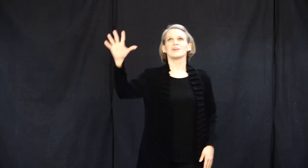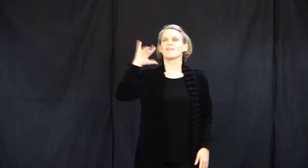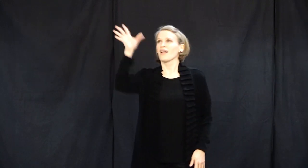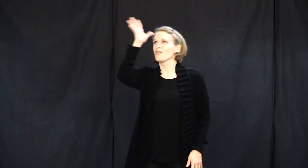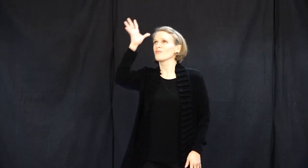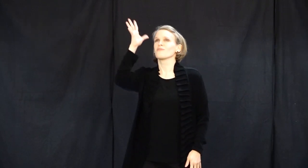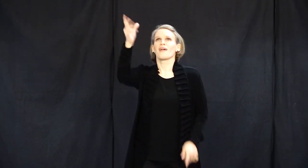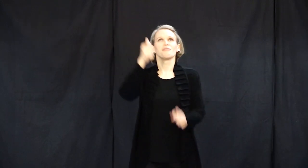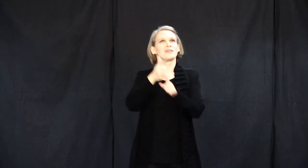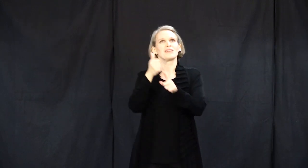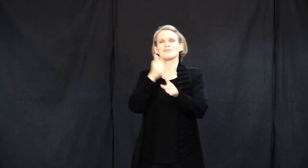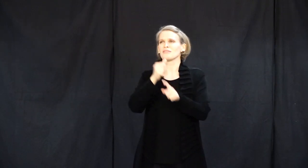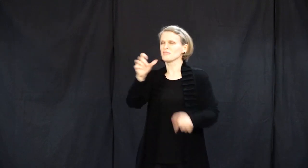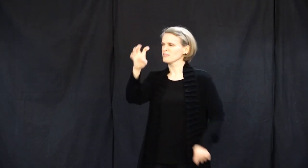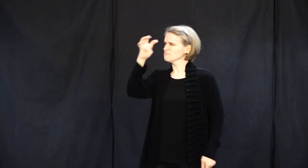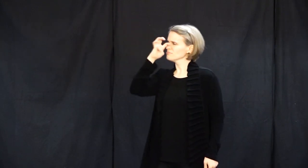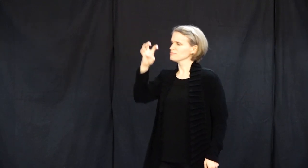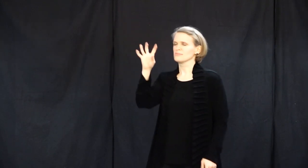grandfather was a fire and brimstone preacher.